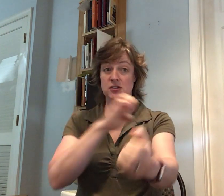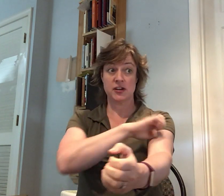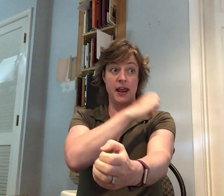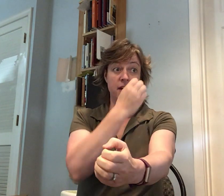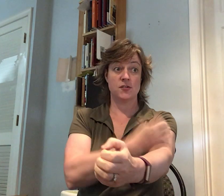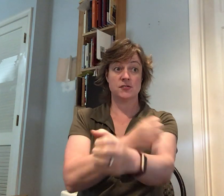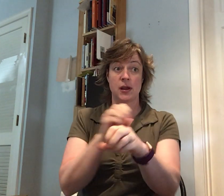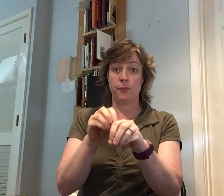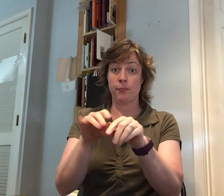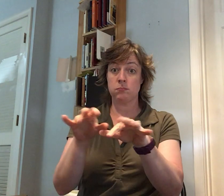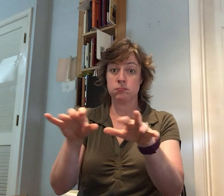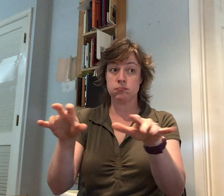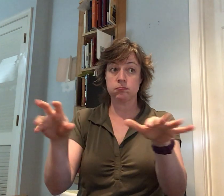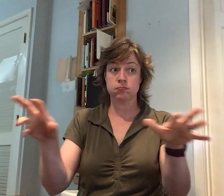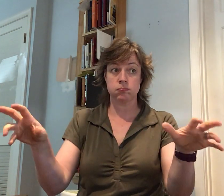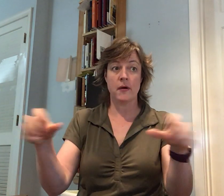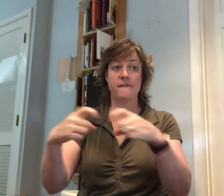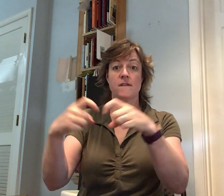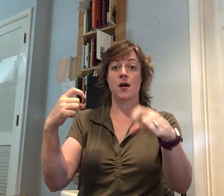the blue and the red house.